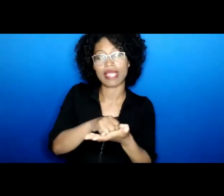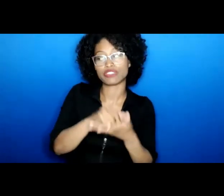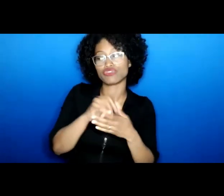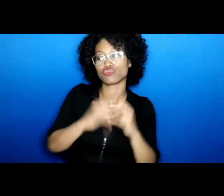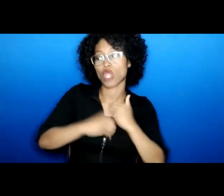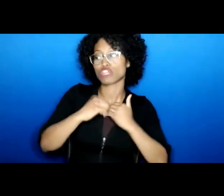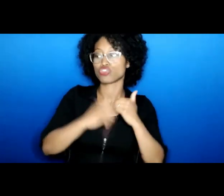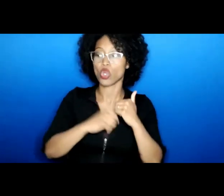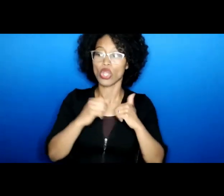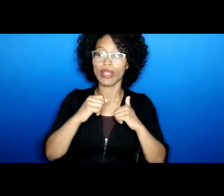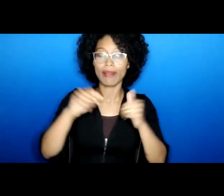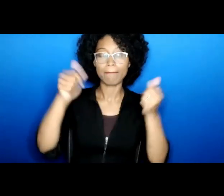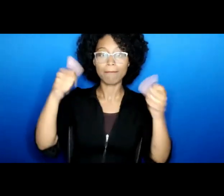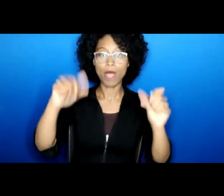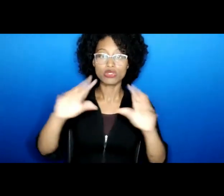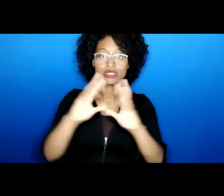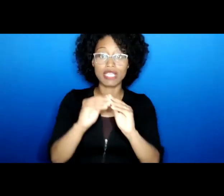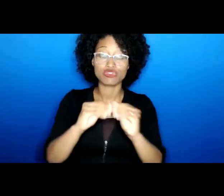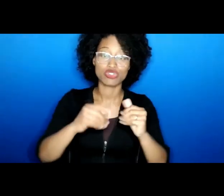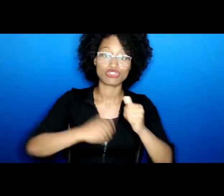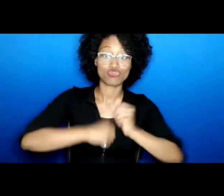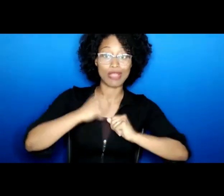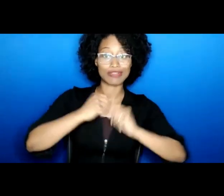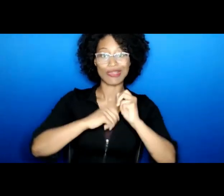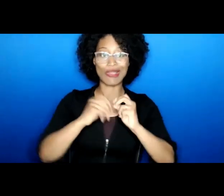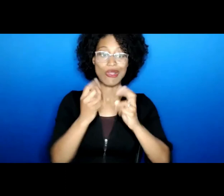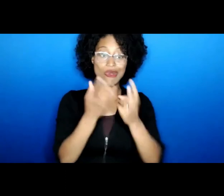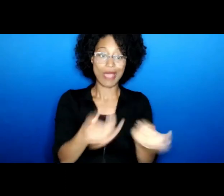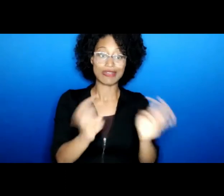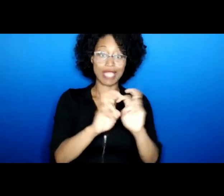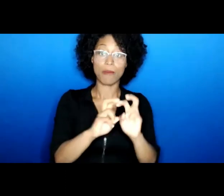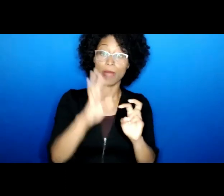structured roundtables, it'll operate the same,